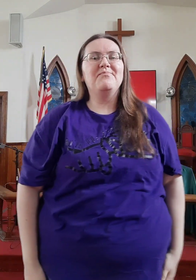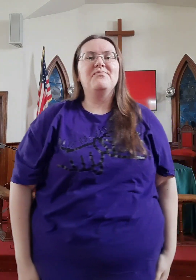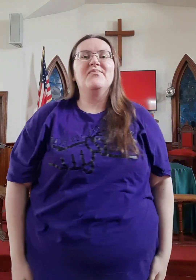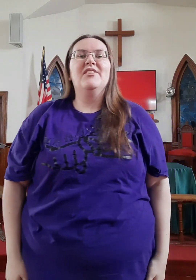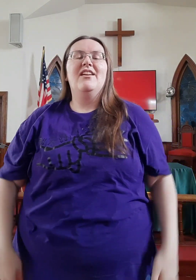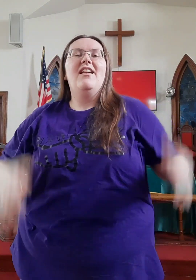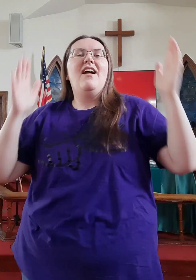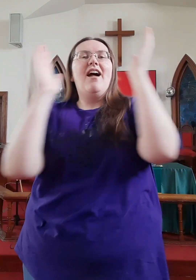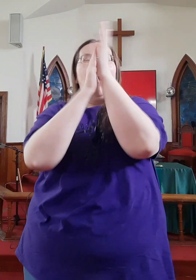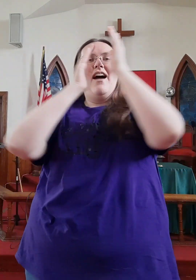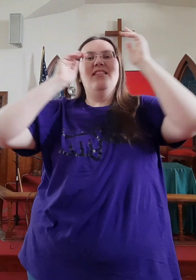And